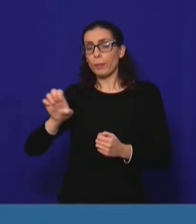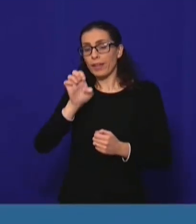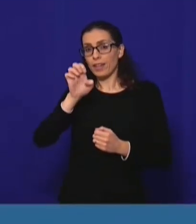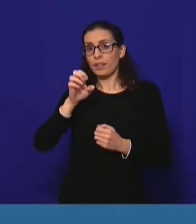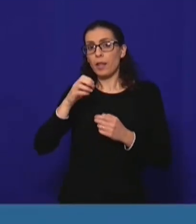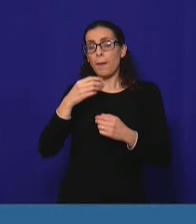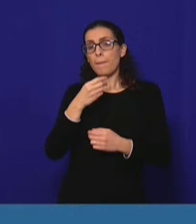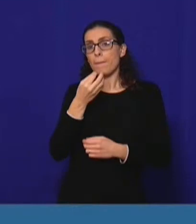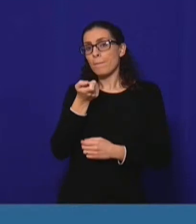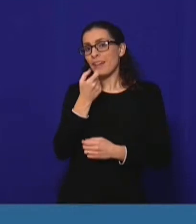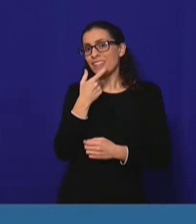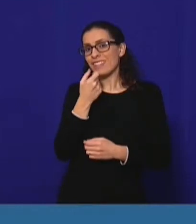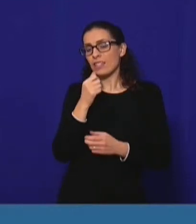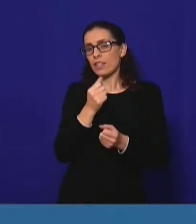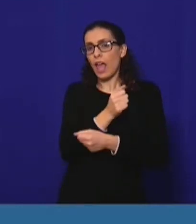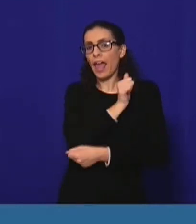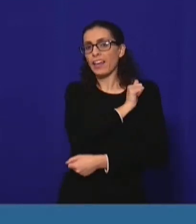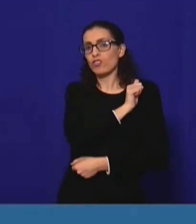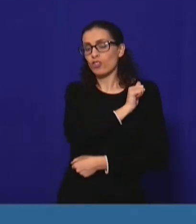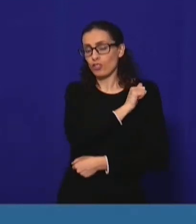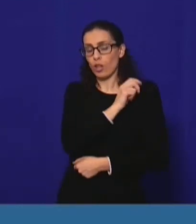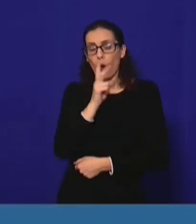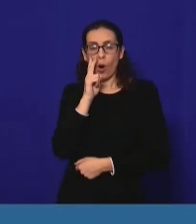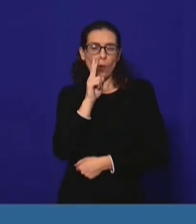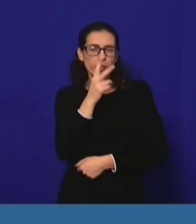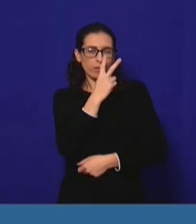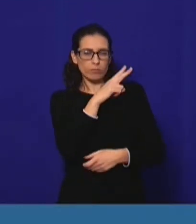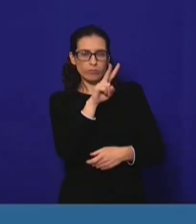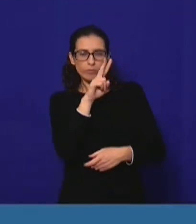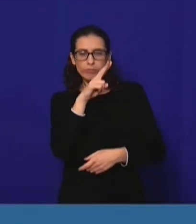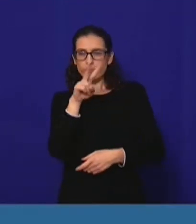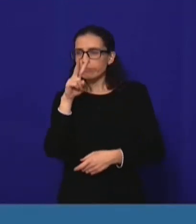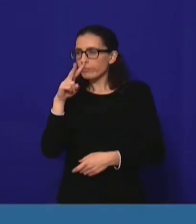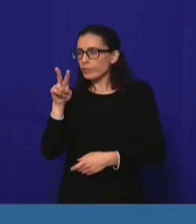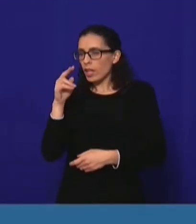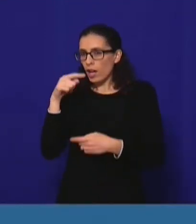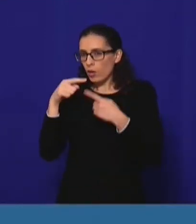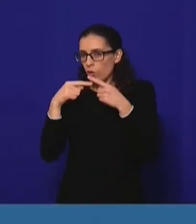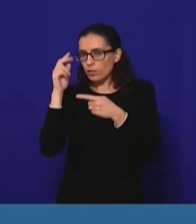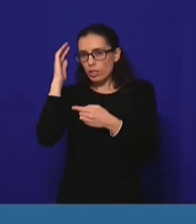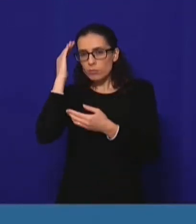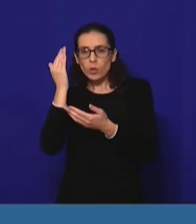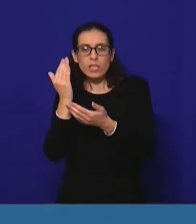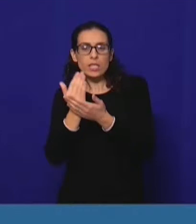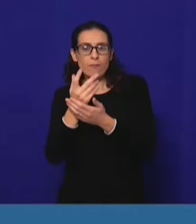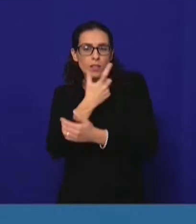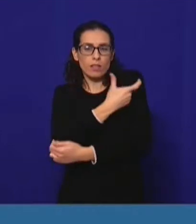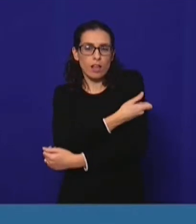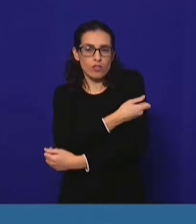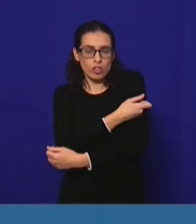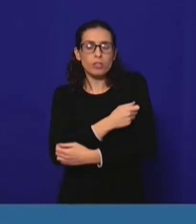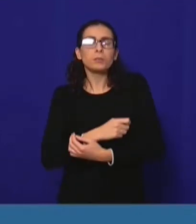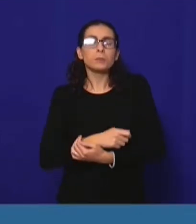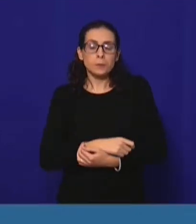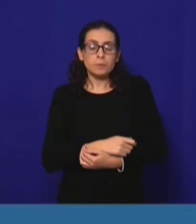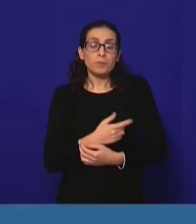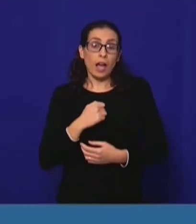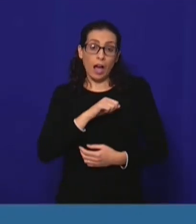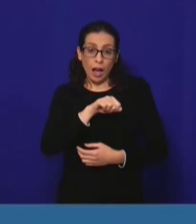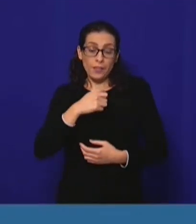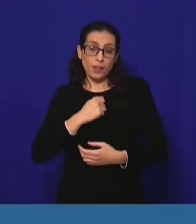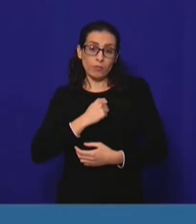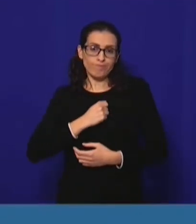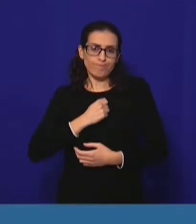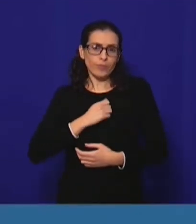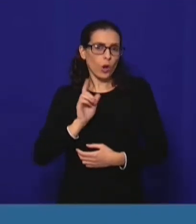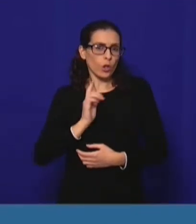li tkun qiegħda tevalwa dawn l-istudji kollha tara fuq is-safety ta' din it-tilqima. Allura aħna nħossu li din hija tilqima